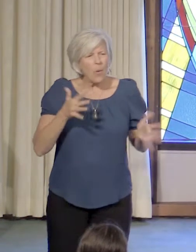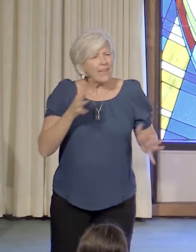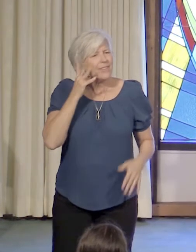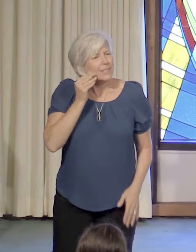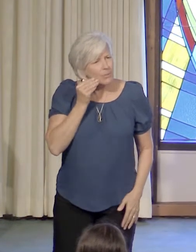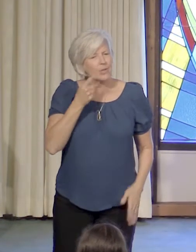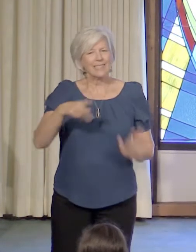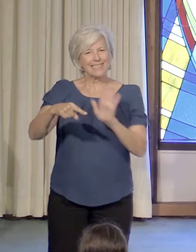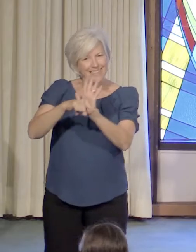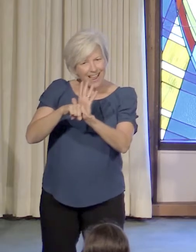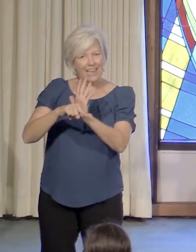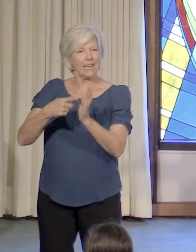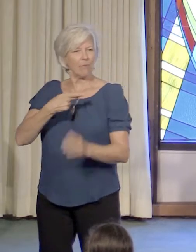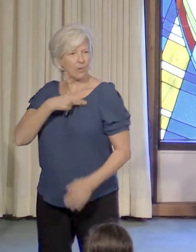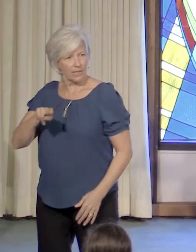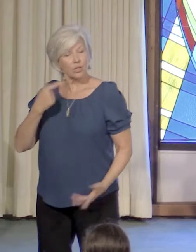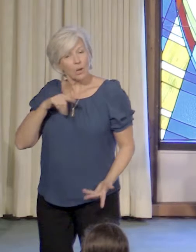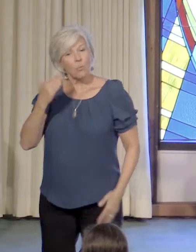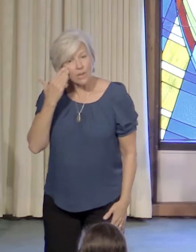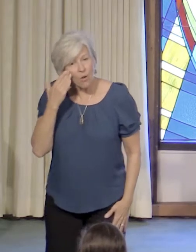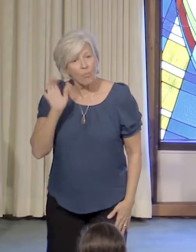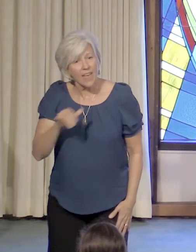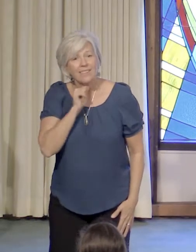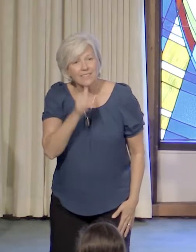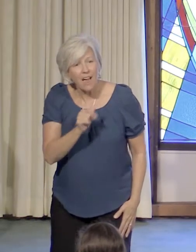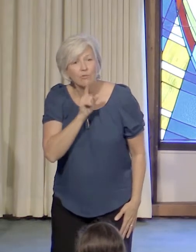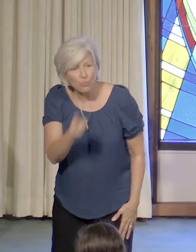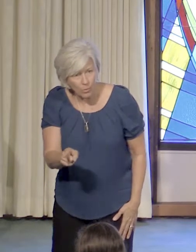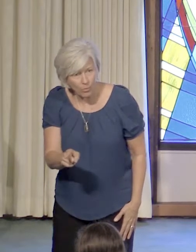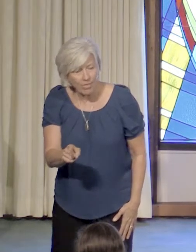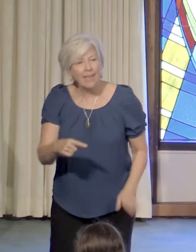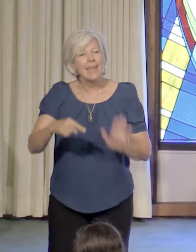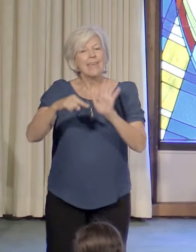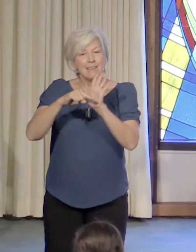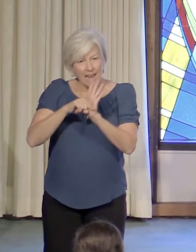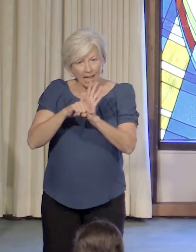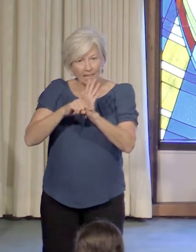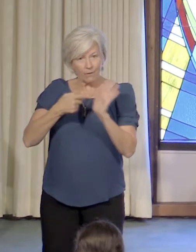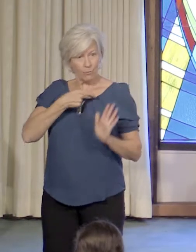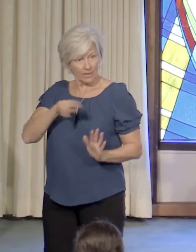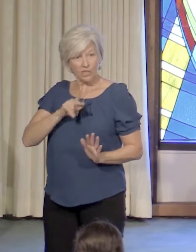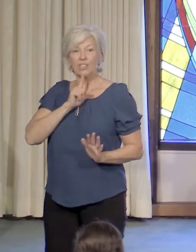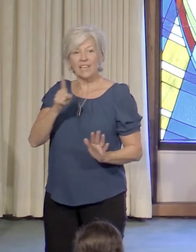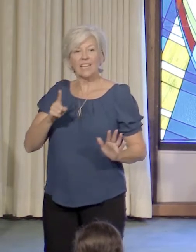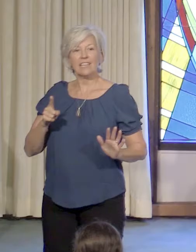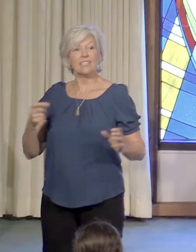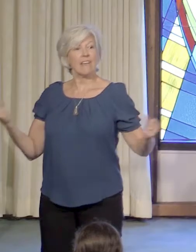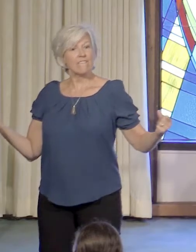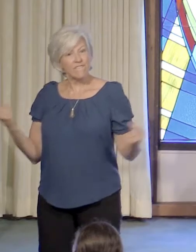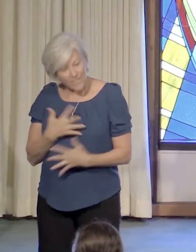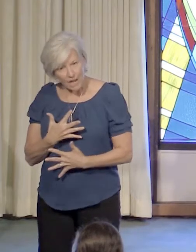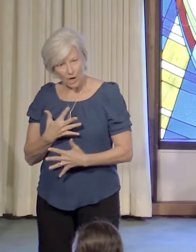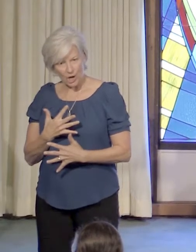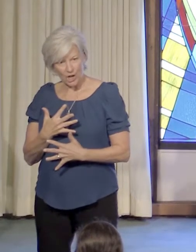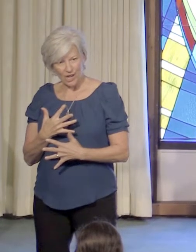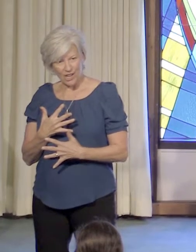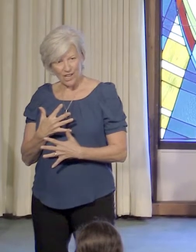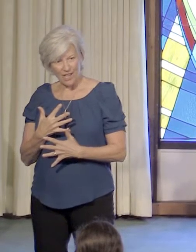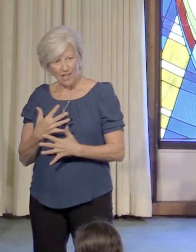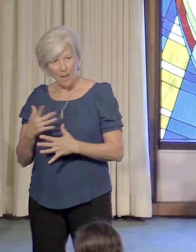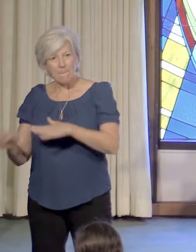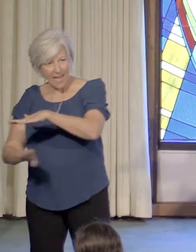know that it is not truth. Negative religion is fear-based. And what is fear? Well,